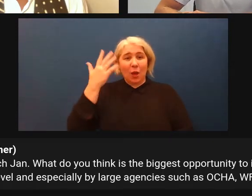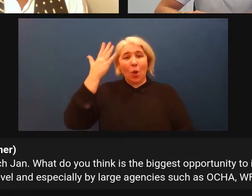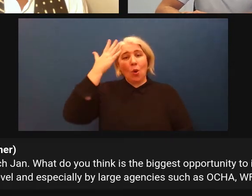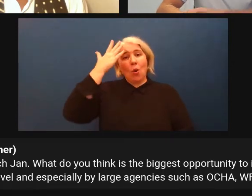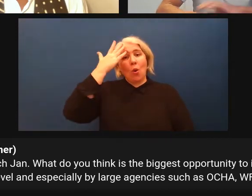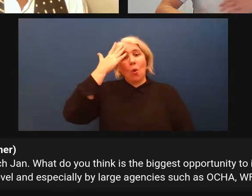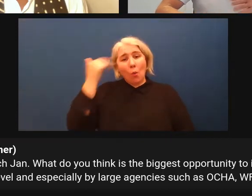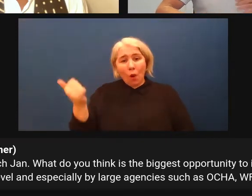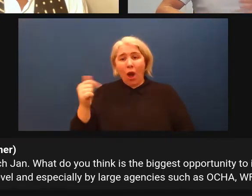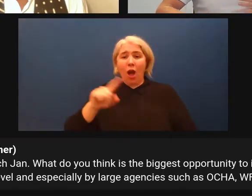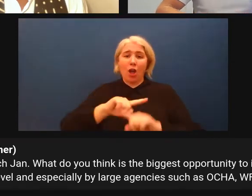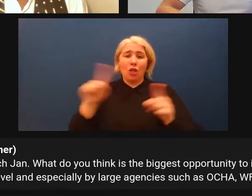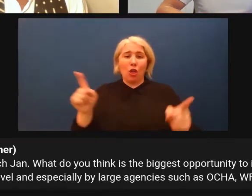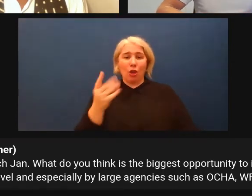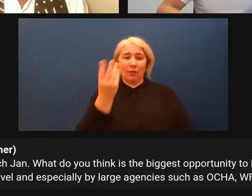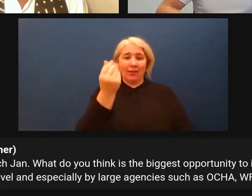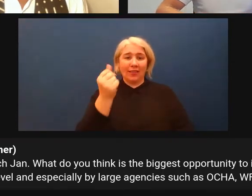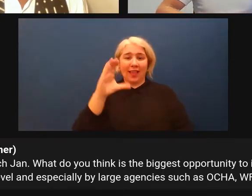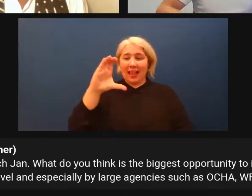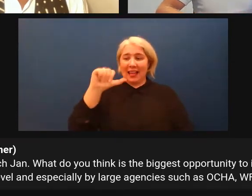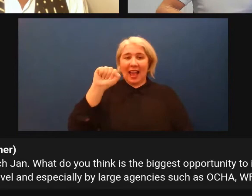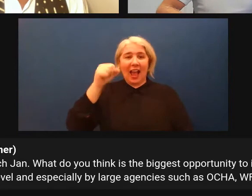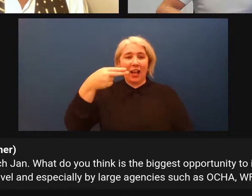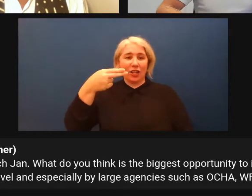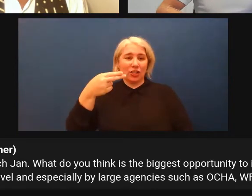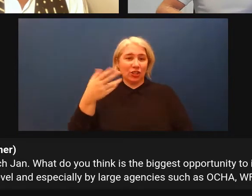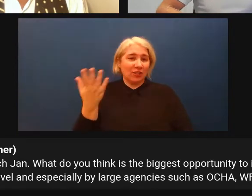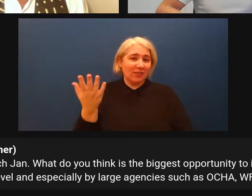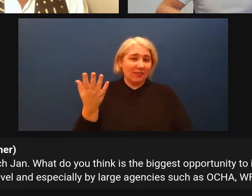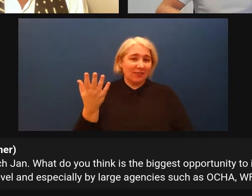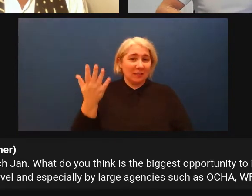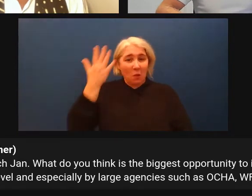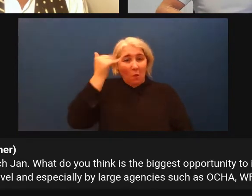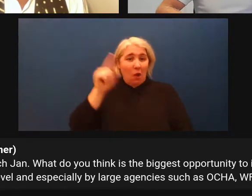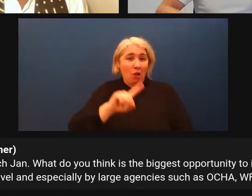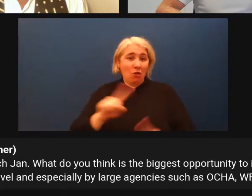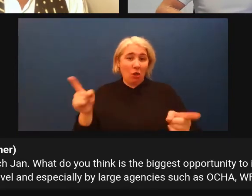now, why? You know, why not